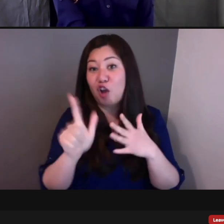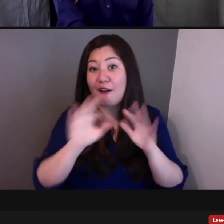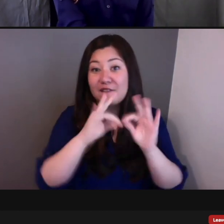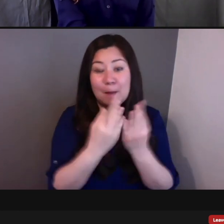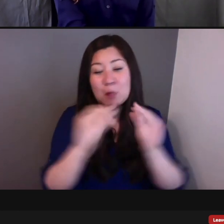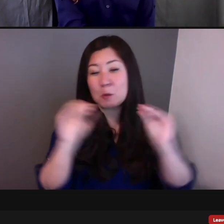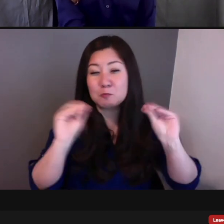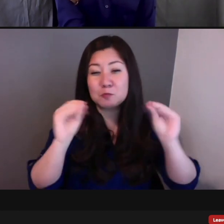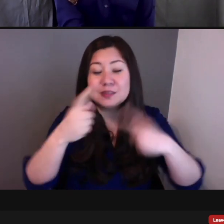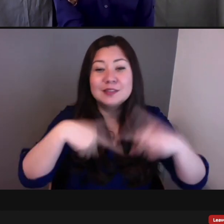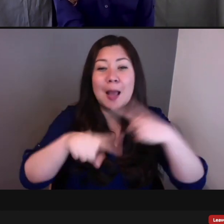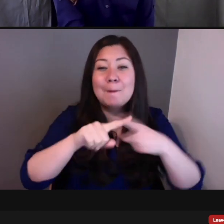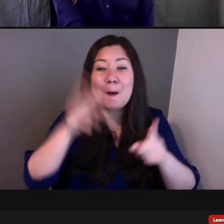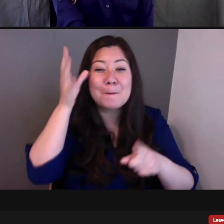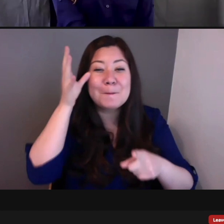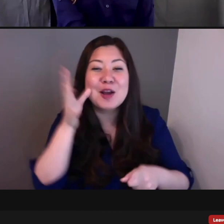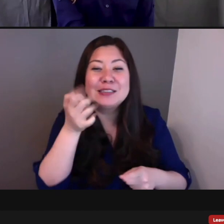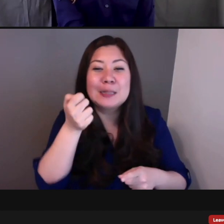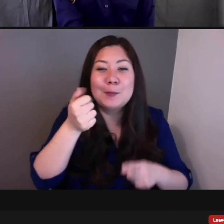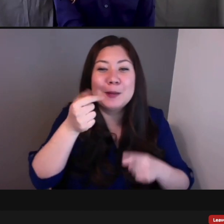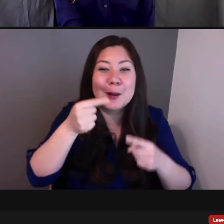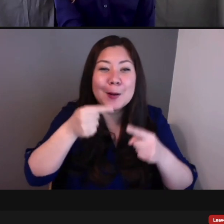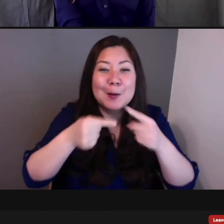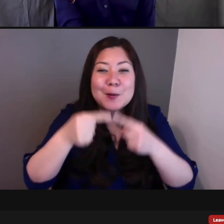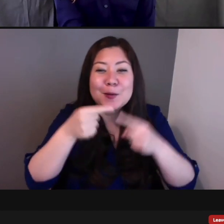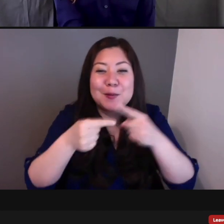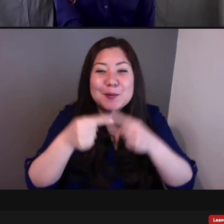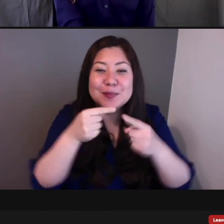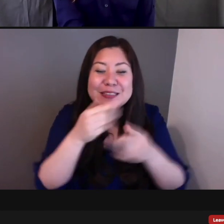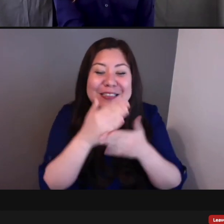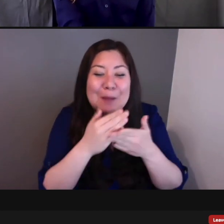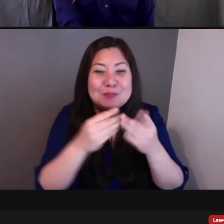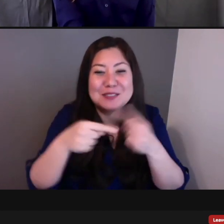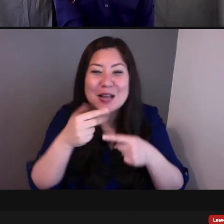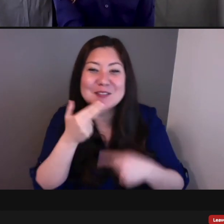So I was born and raised in San Antonio, Texas.